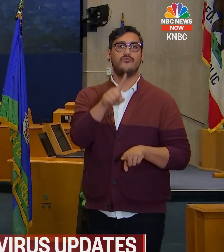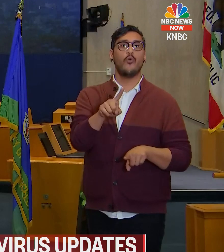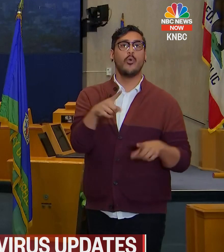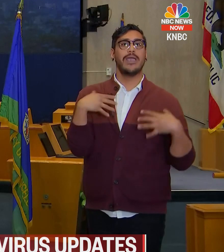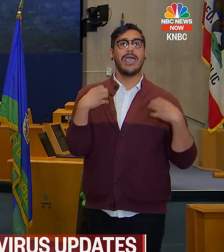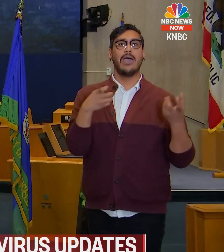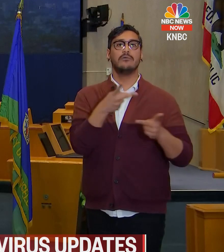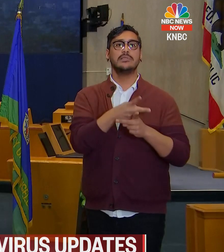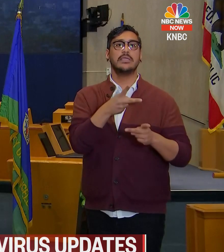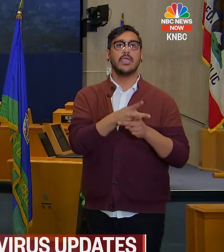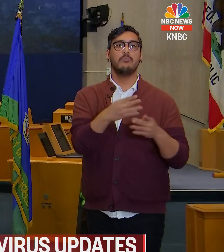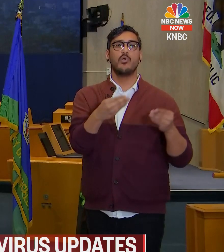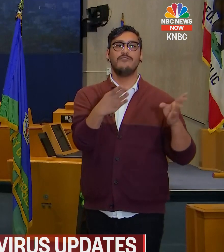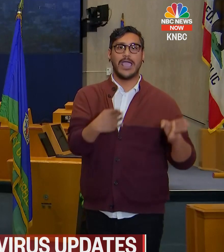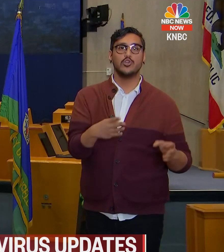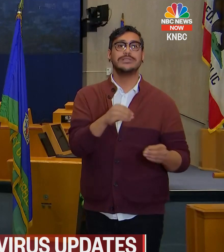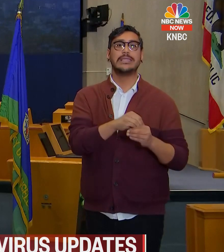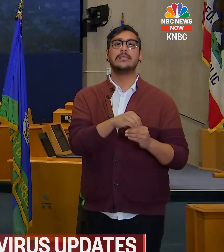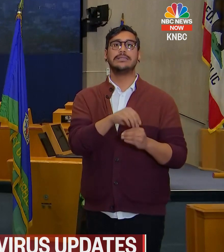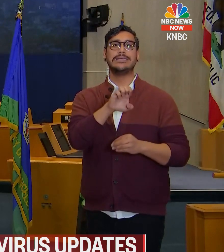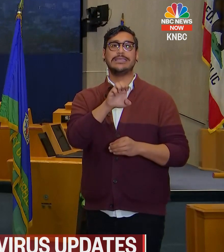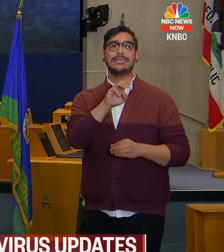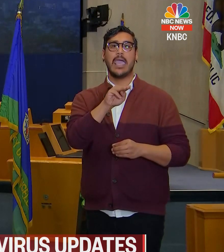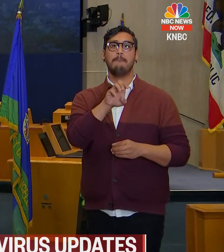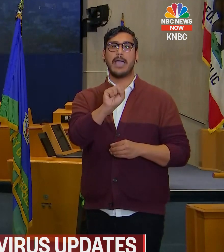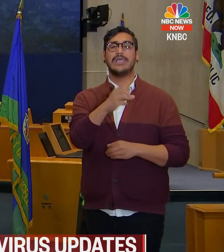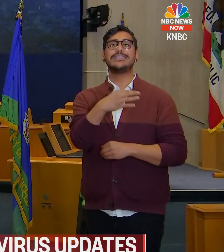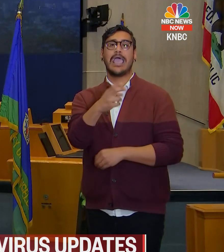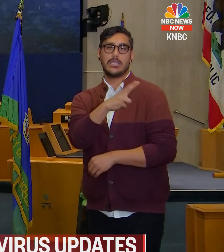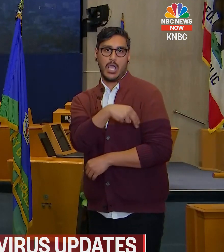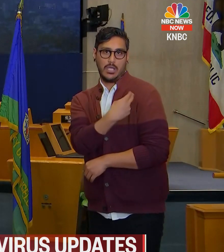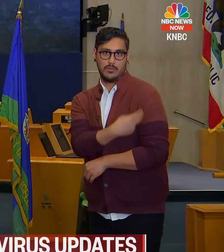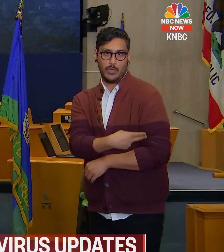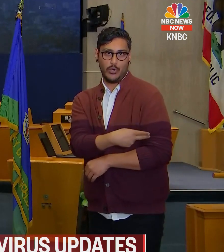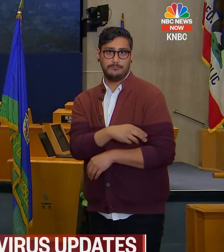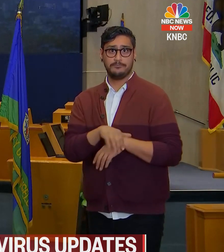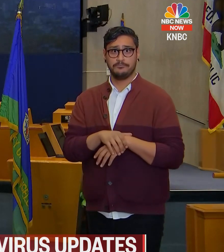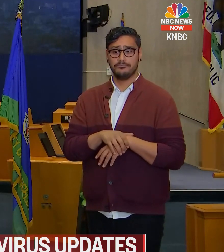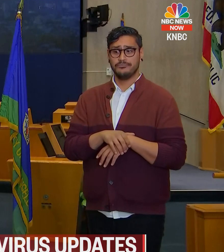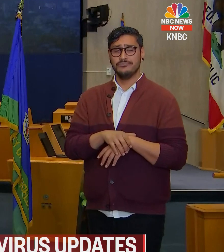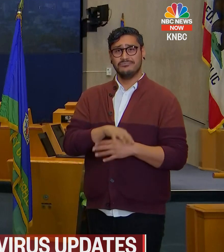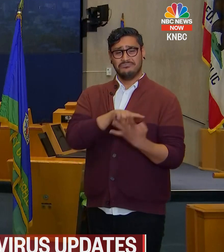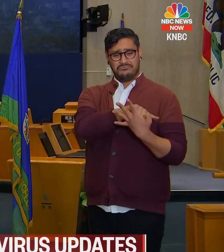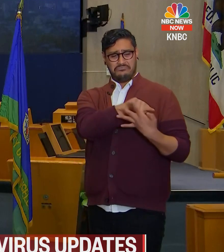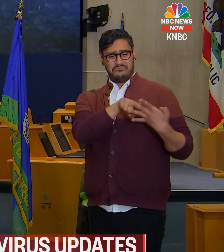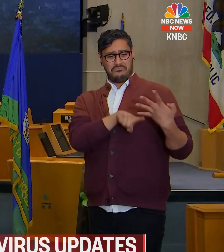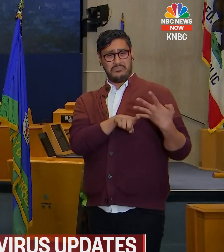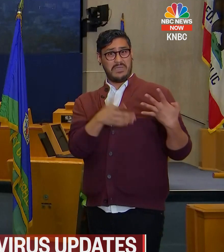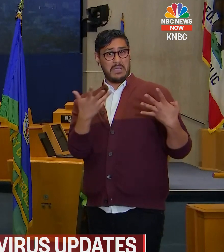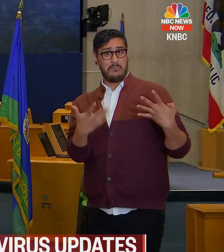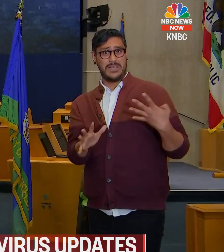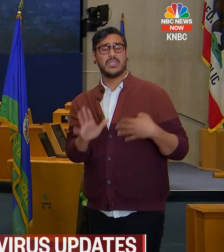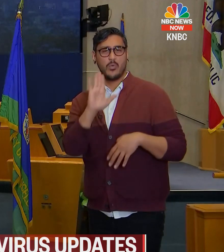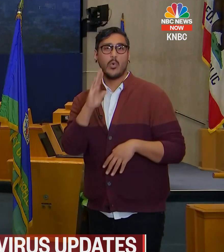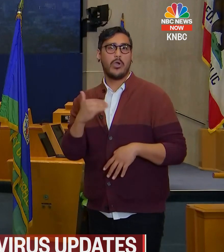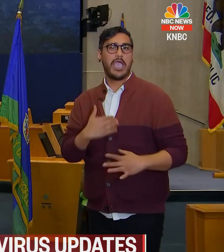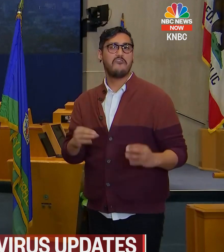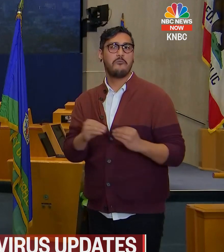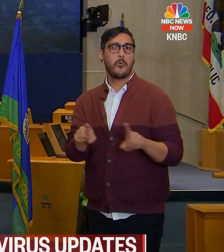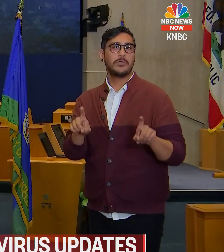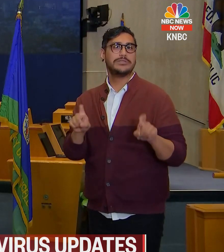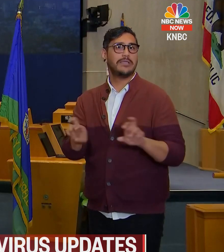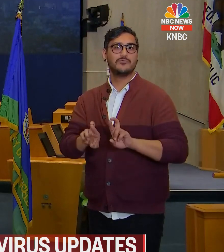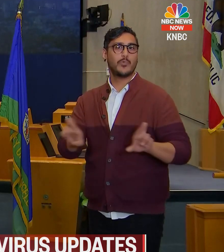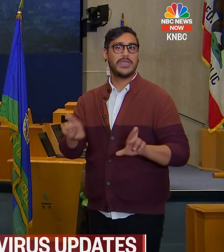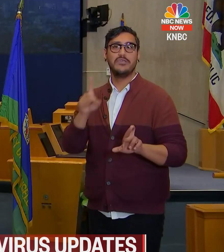in the EMS world and in the hospital world. By the end of this phase of 20,000 tests, we plan to have many more lined up and ready to go